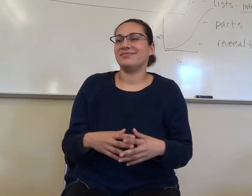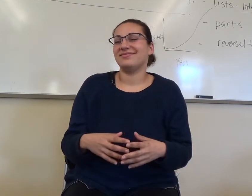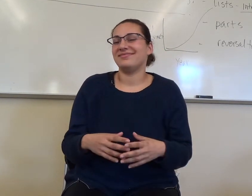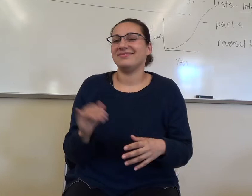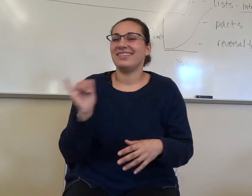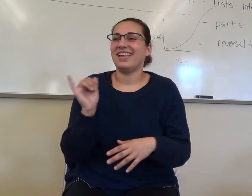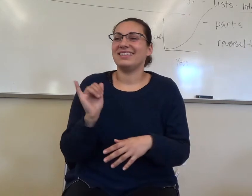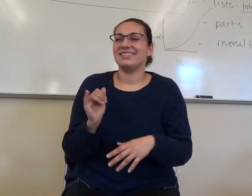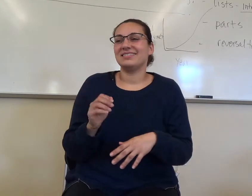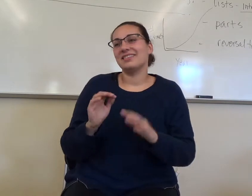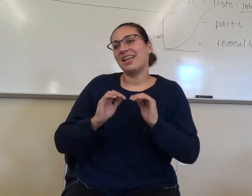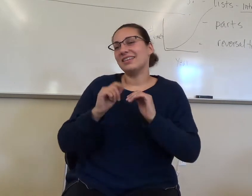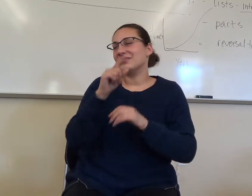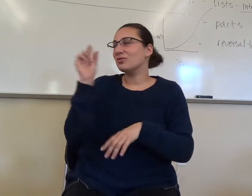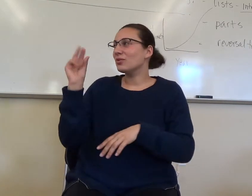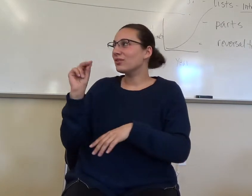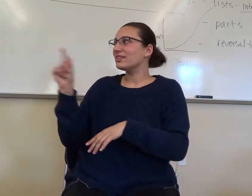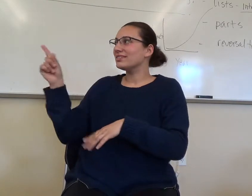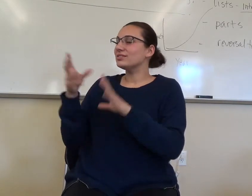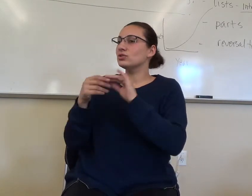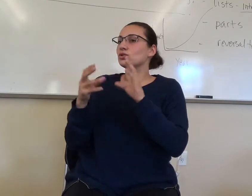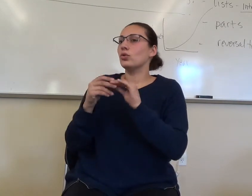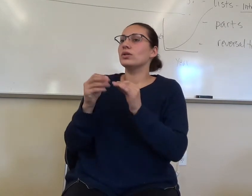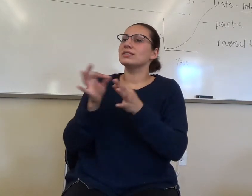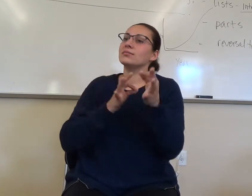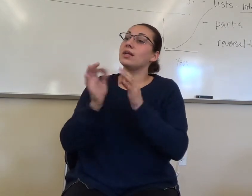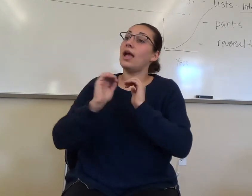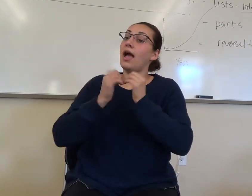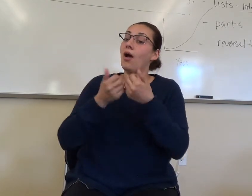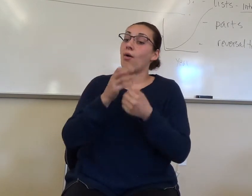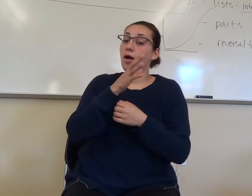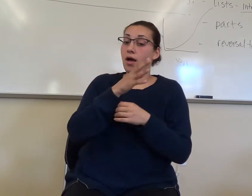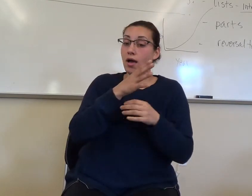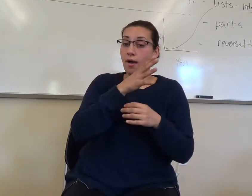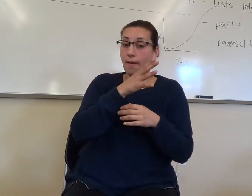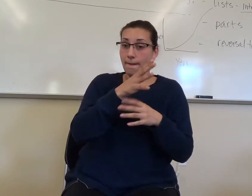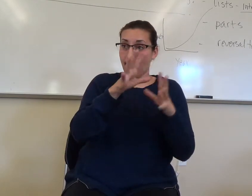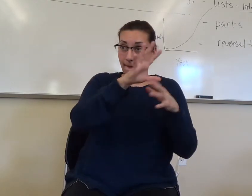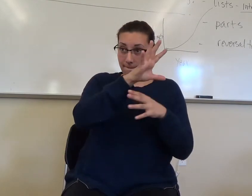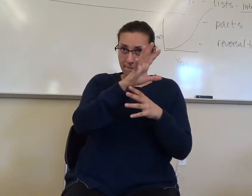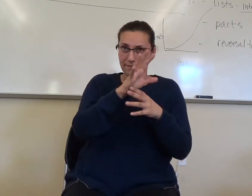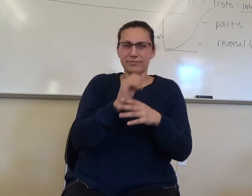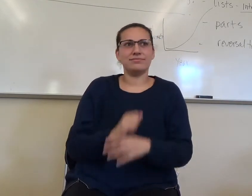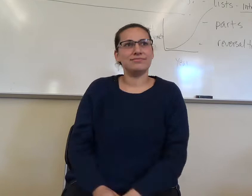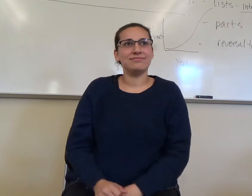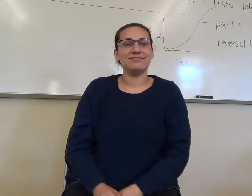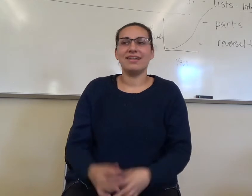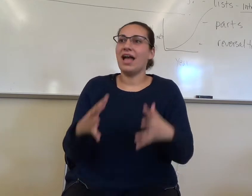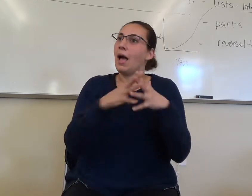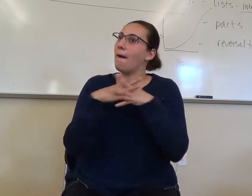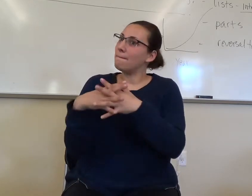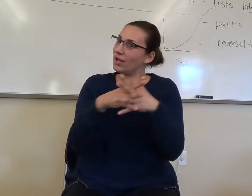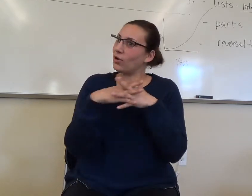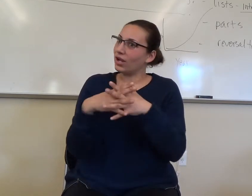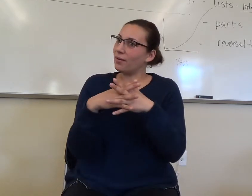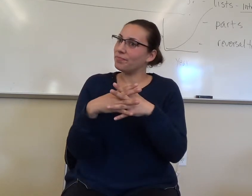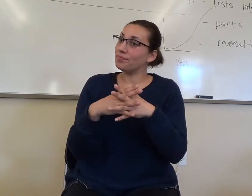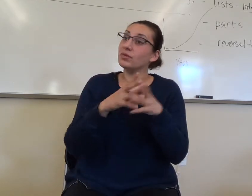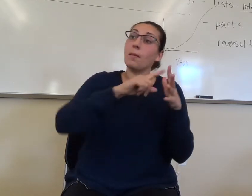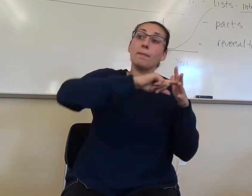to an industrial country, is what's going on. And the money issues, the depression.